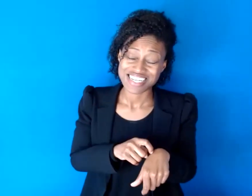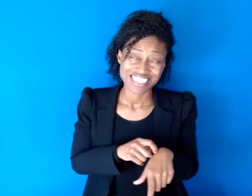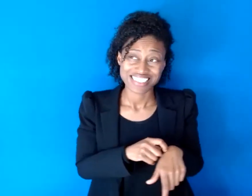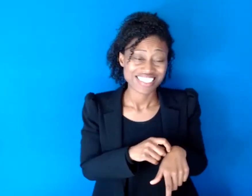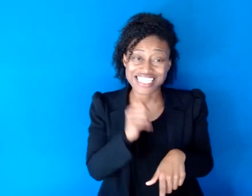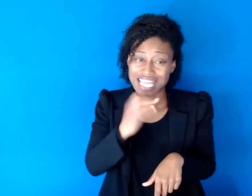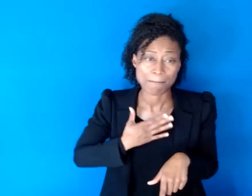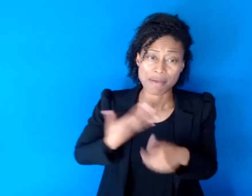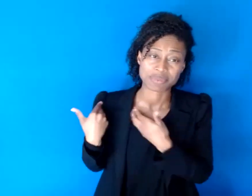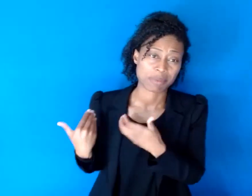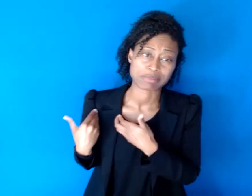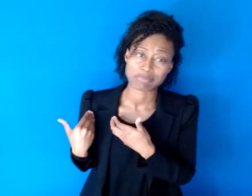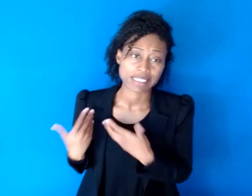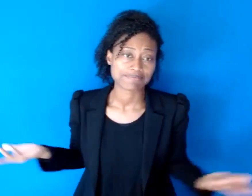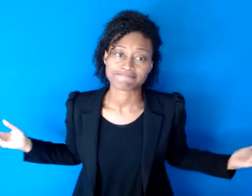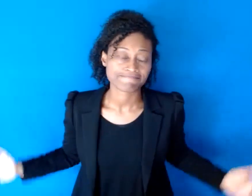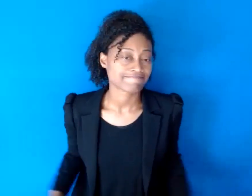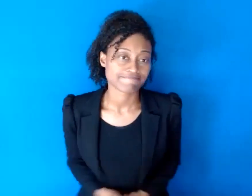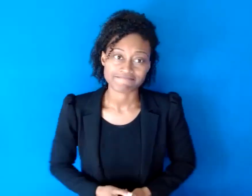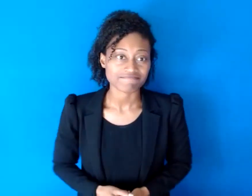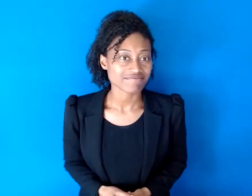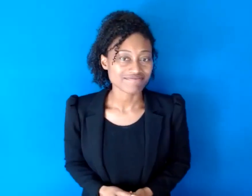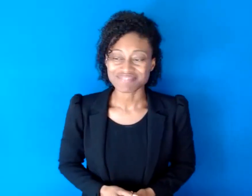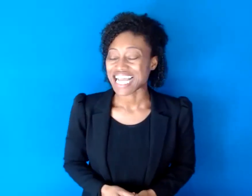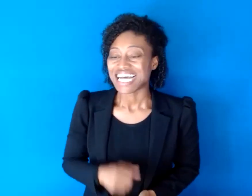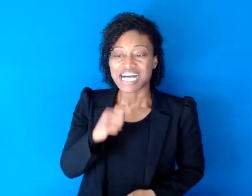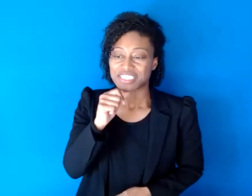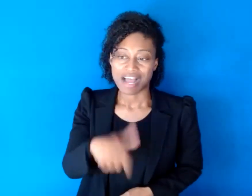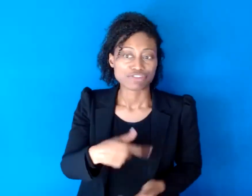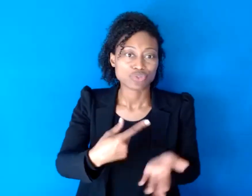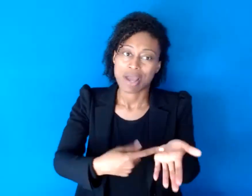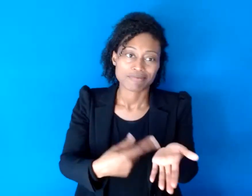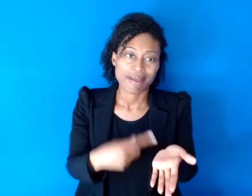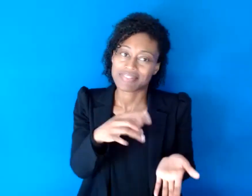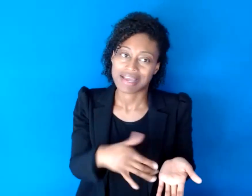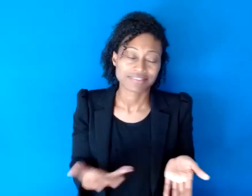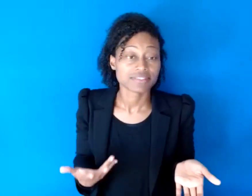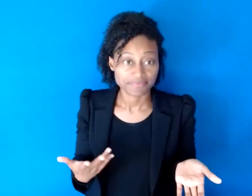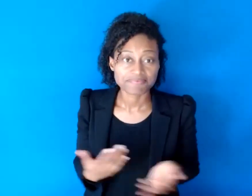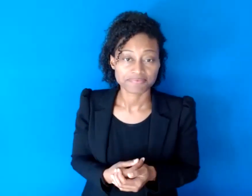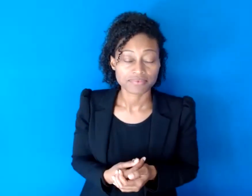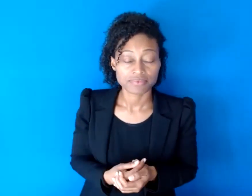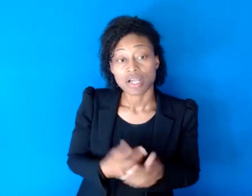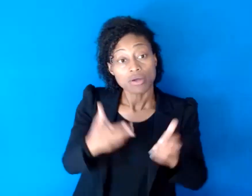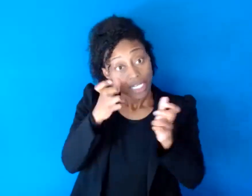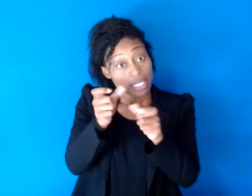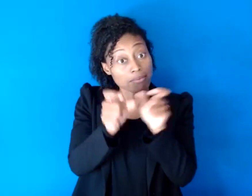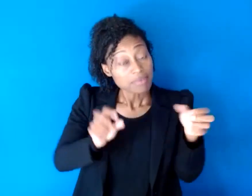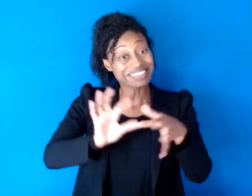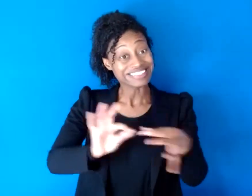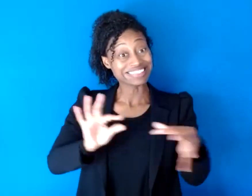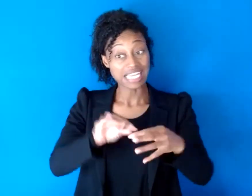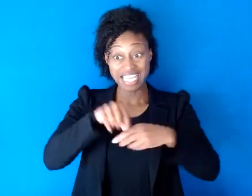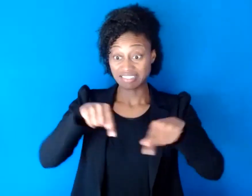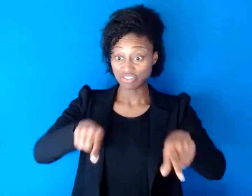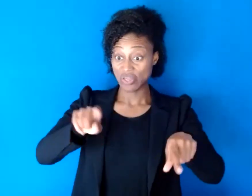my responsibility to carry that or have that conversation, right? We talk we hear people say that in some of these sessions,